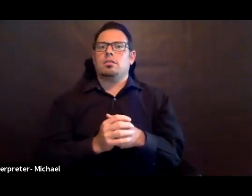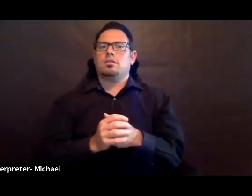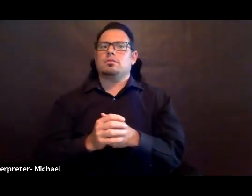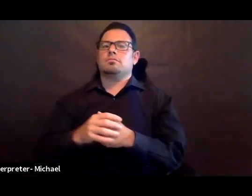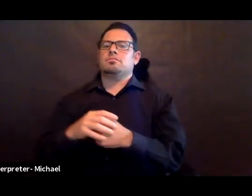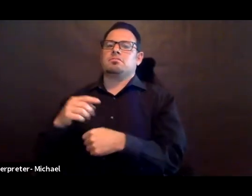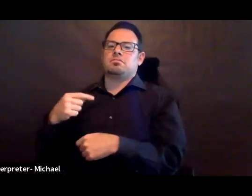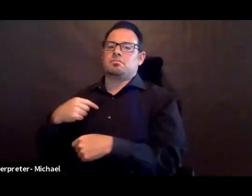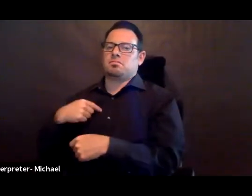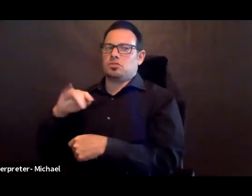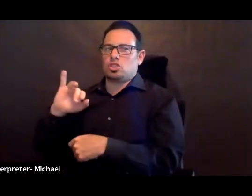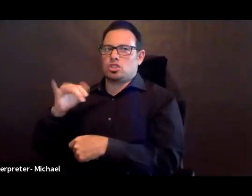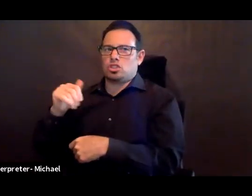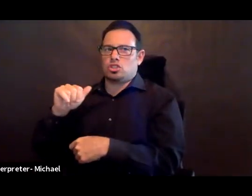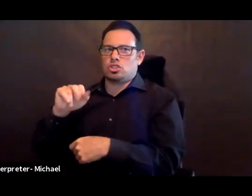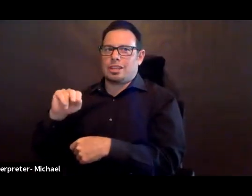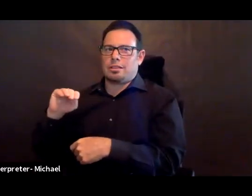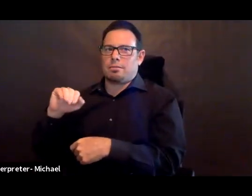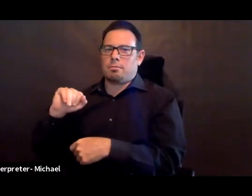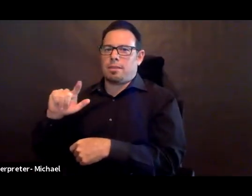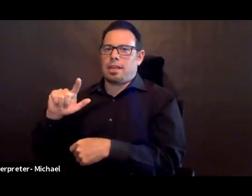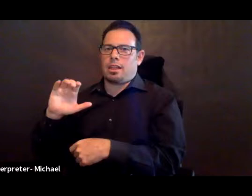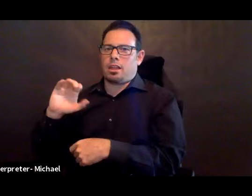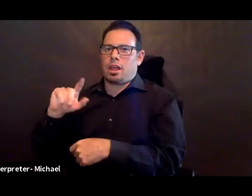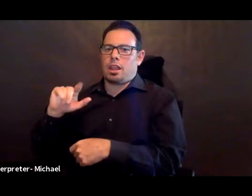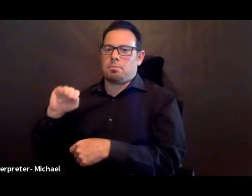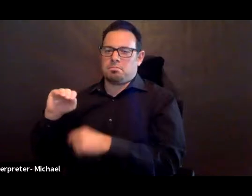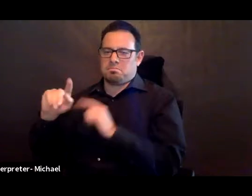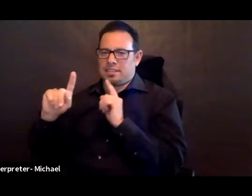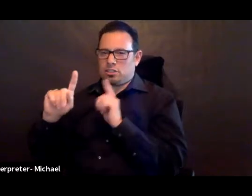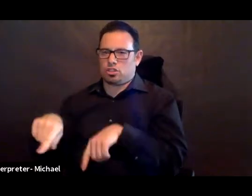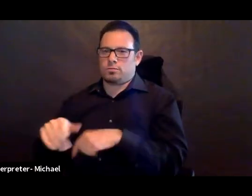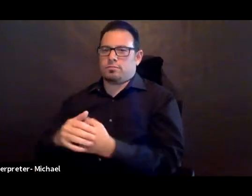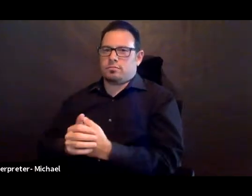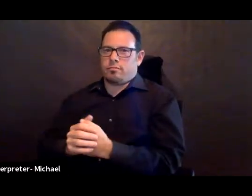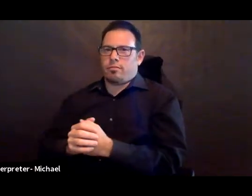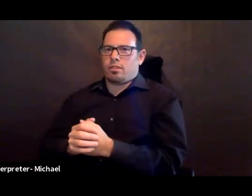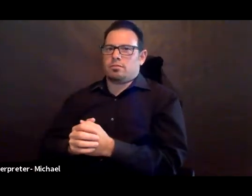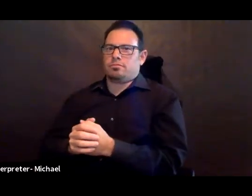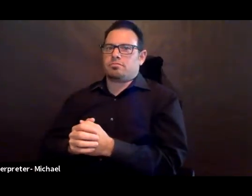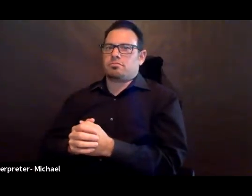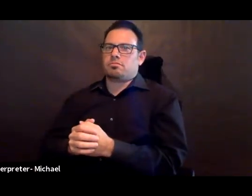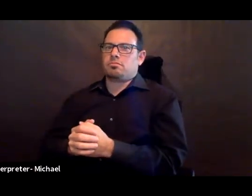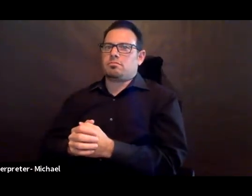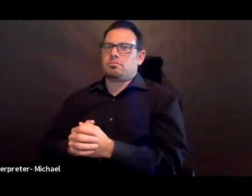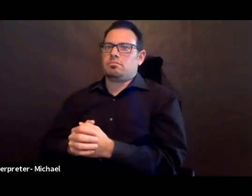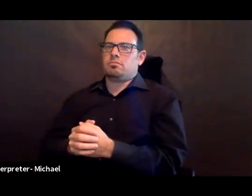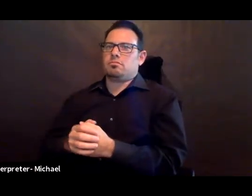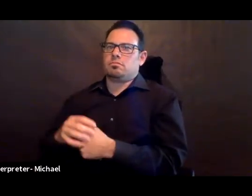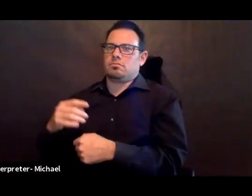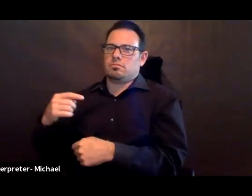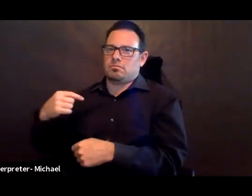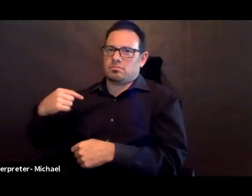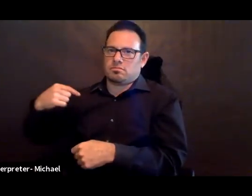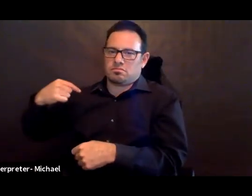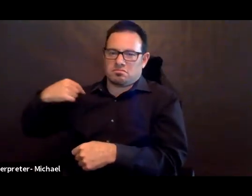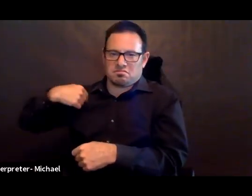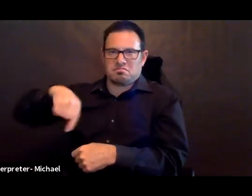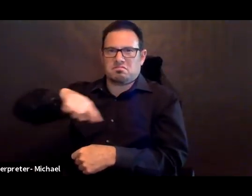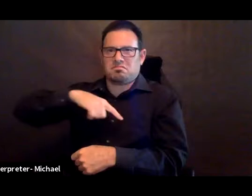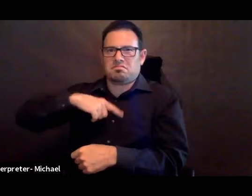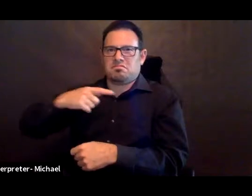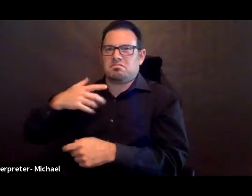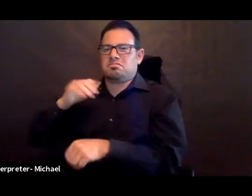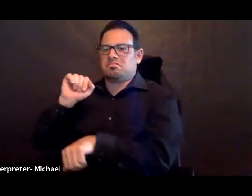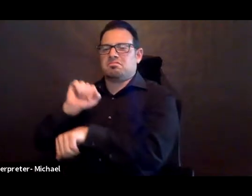to manage the supply so that the older supplies are used first. Chris's team in our immunization section